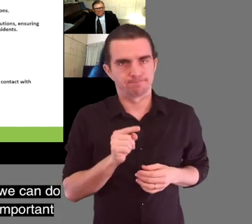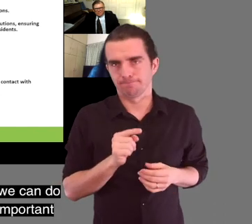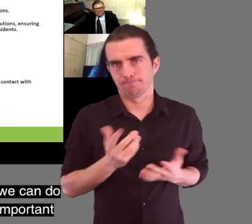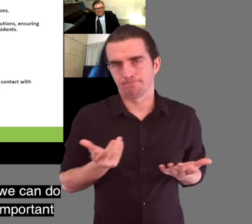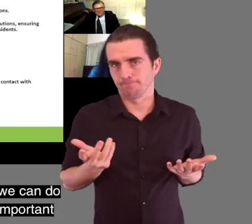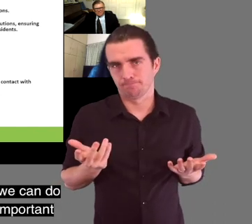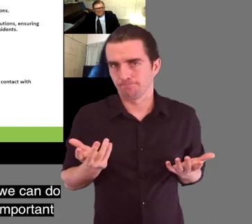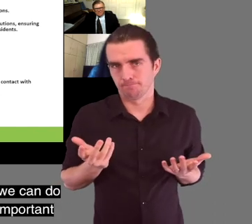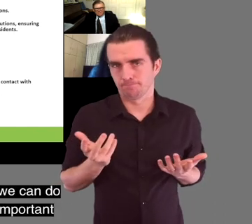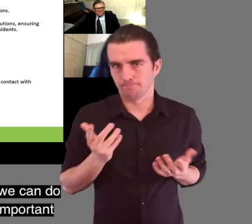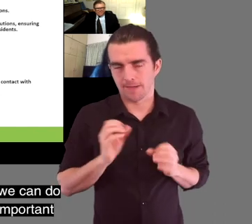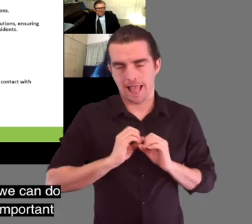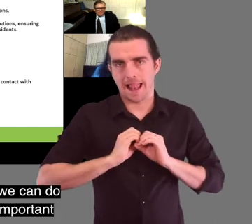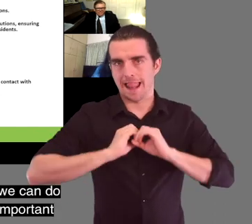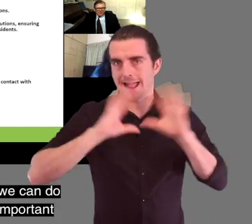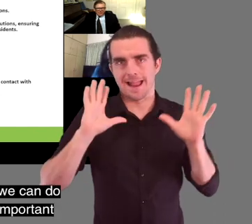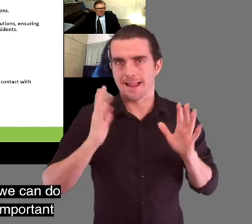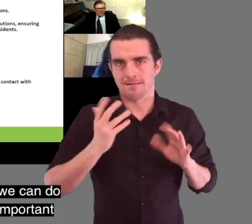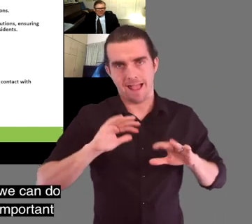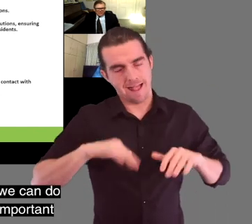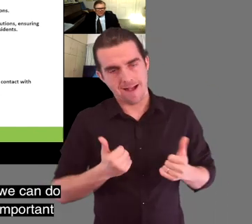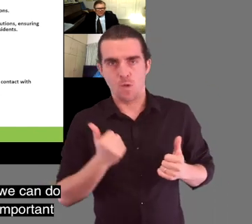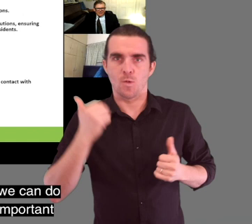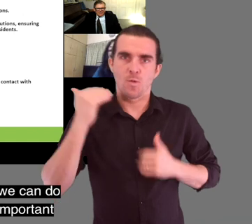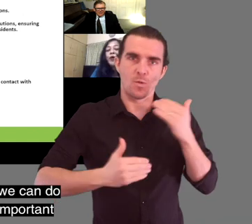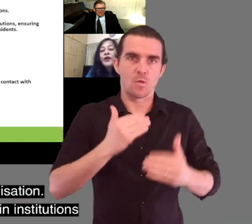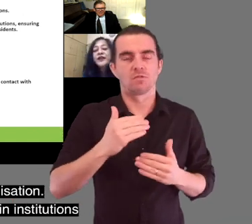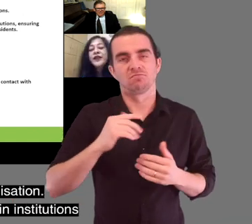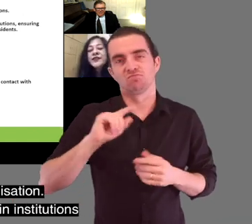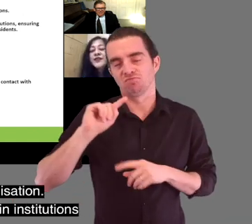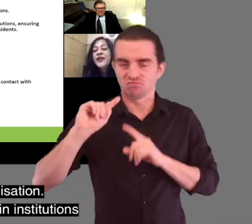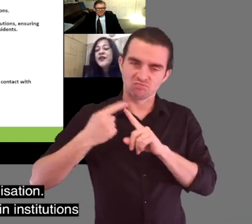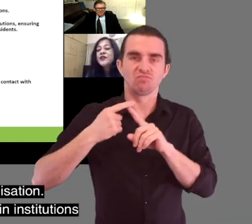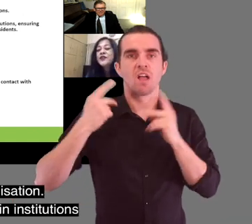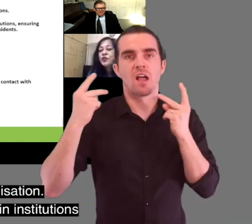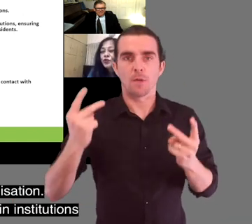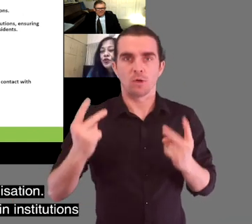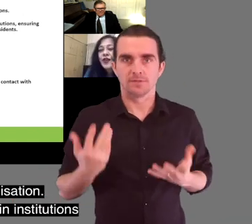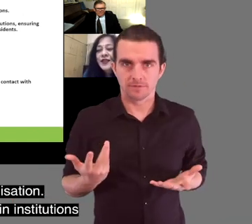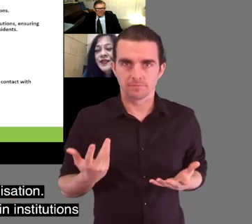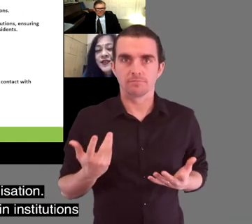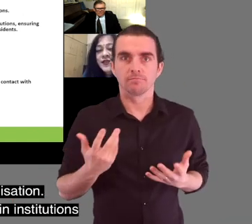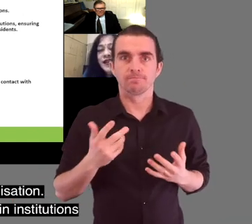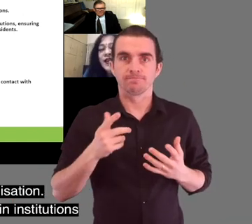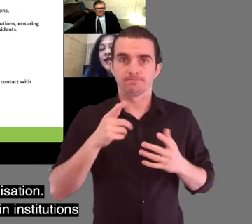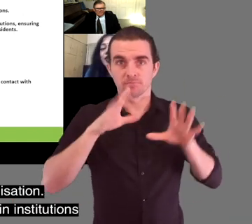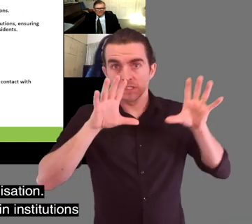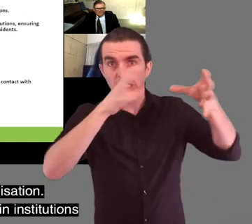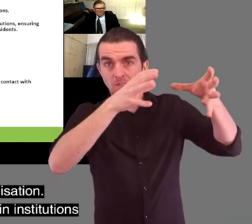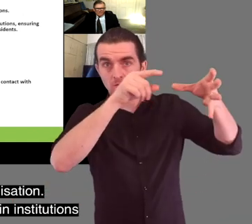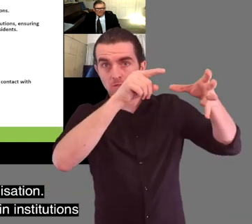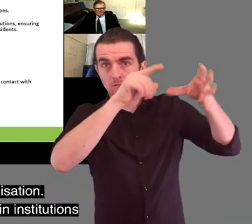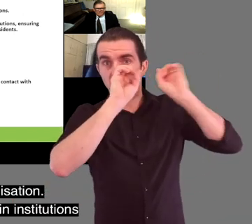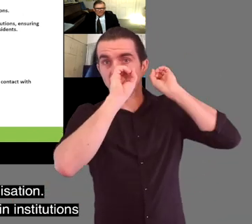very clear way forward, what we can do. And the first and most important thing is deinstitutionalization. The